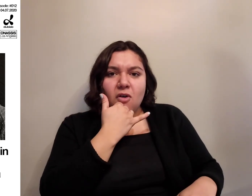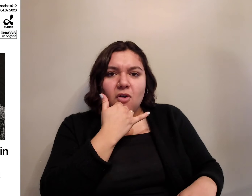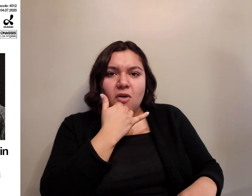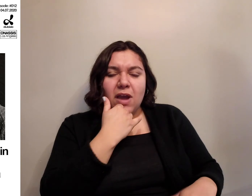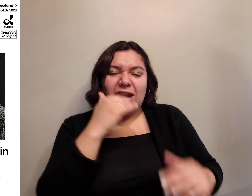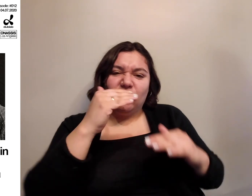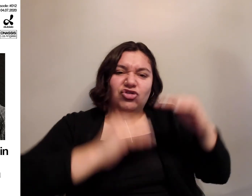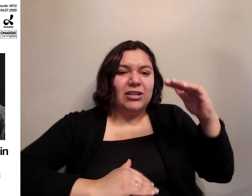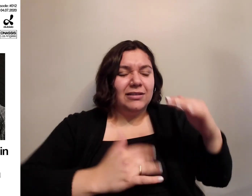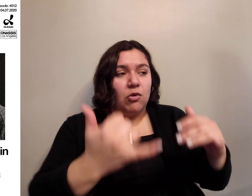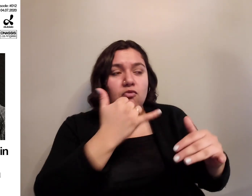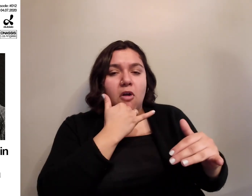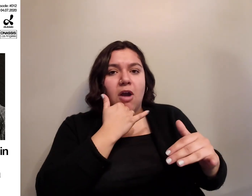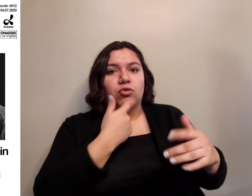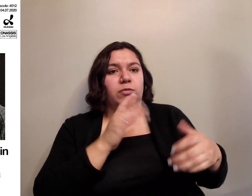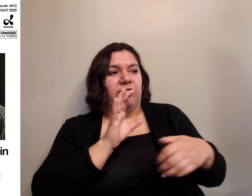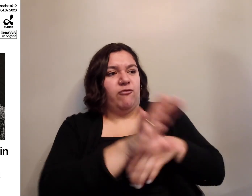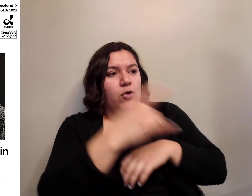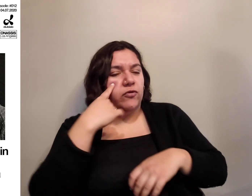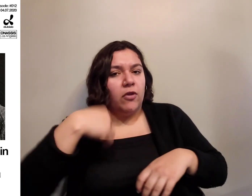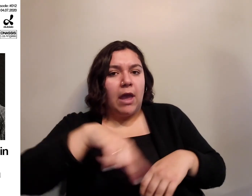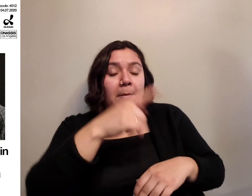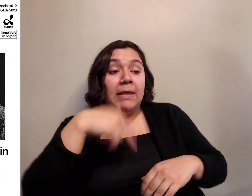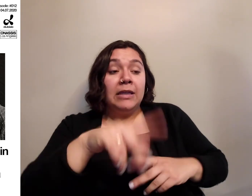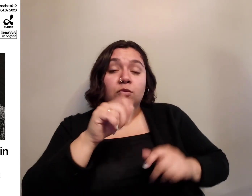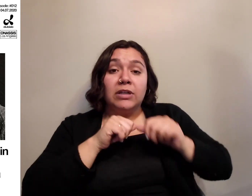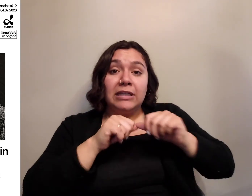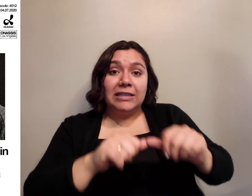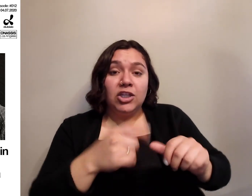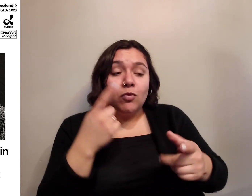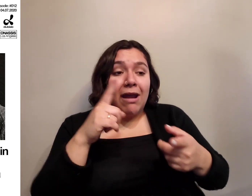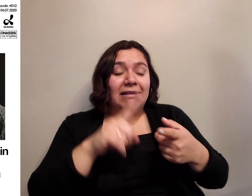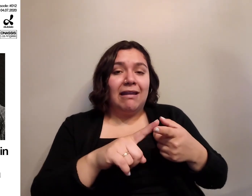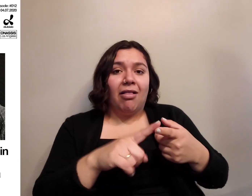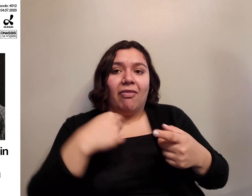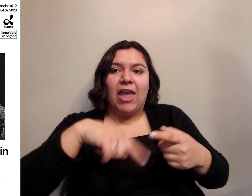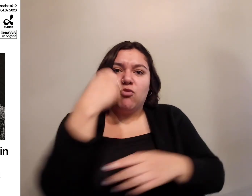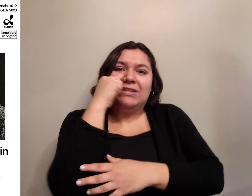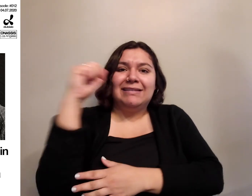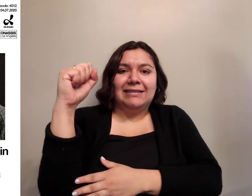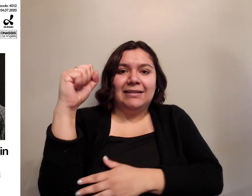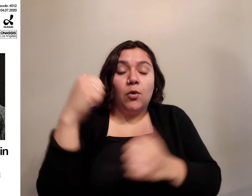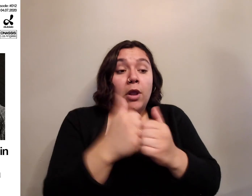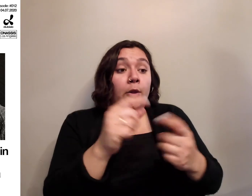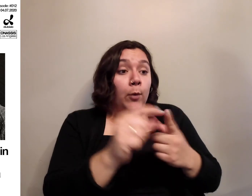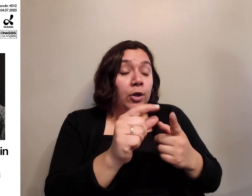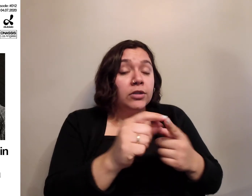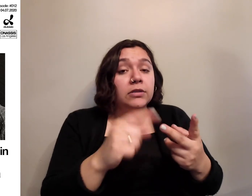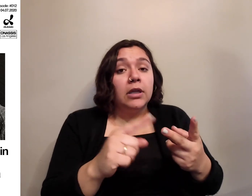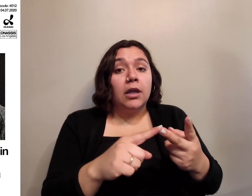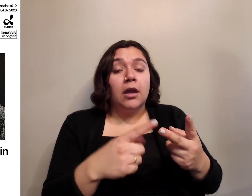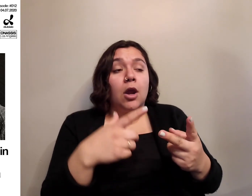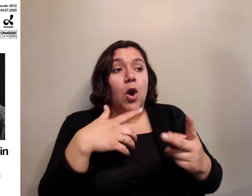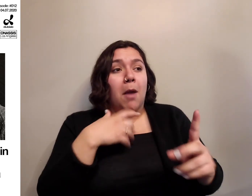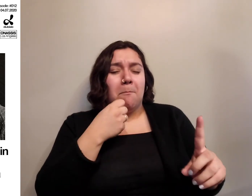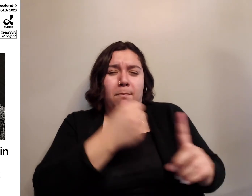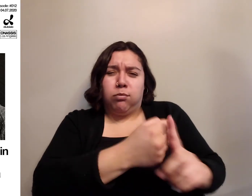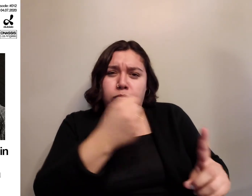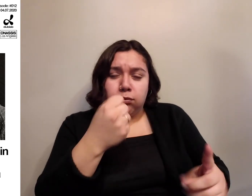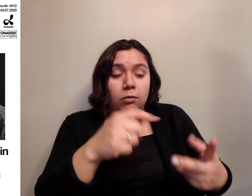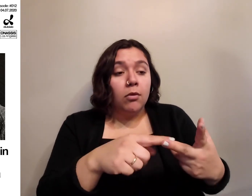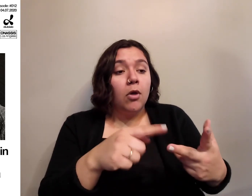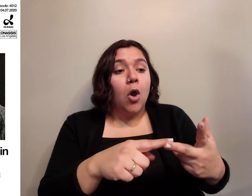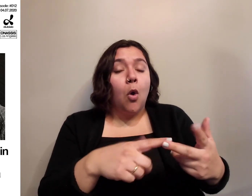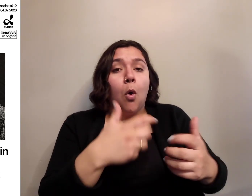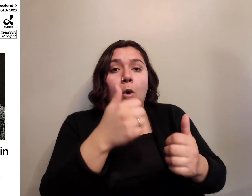imposed upon them. And these will continue till they are resisted with either words or blows or